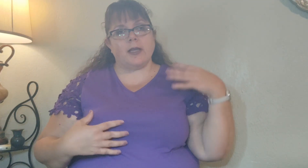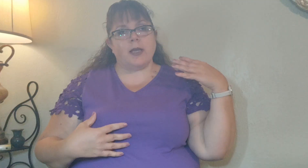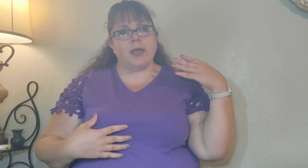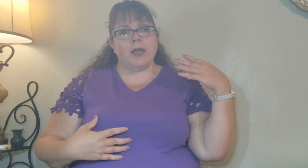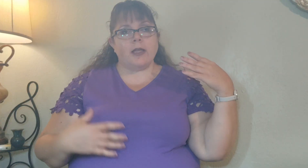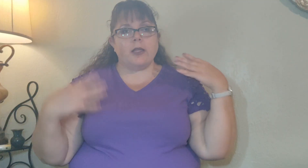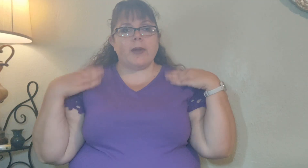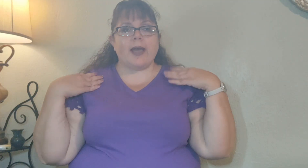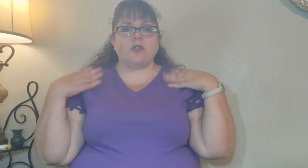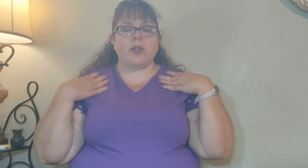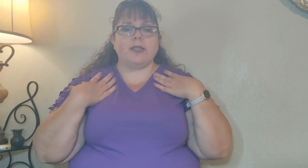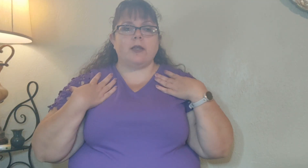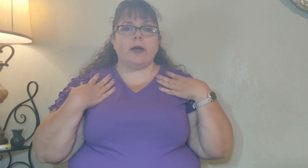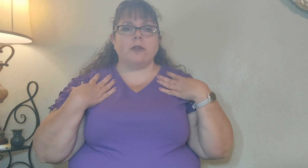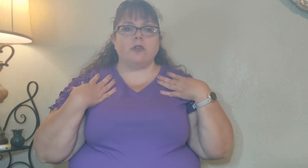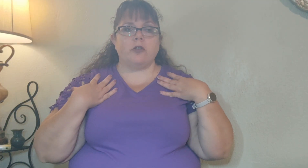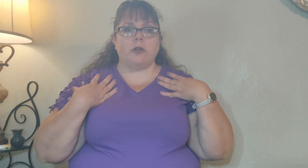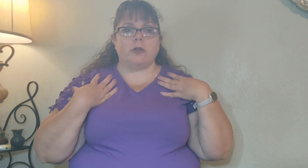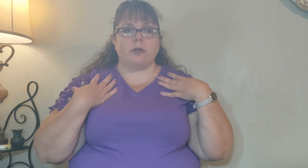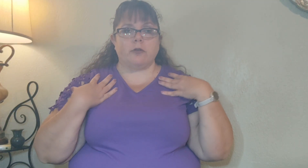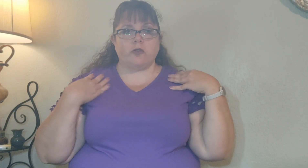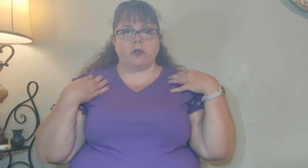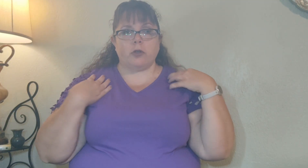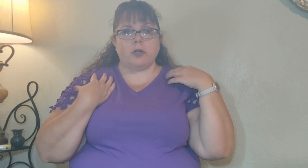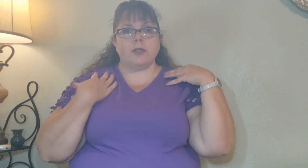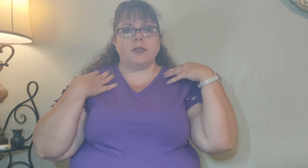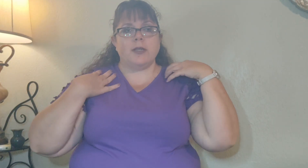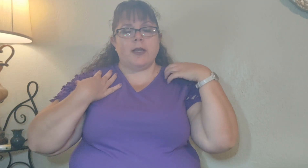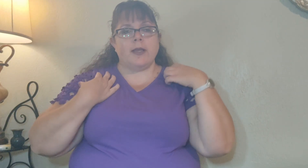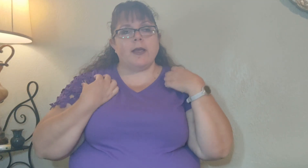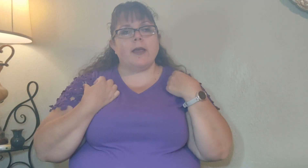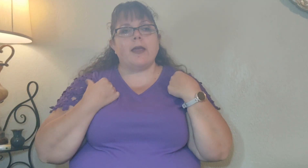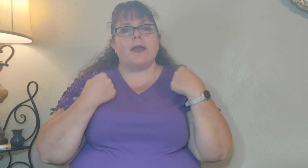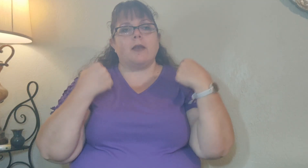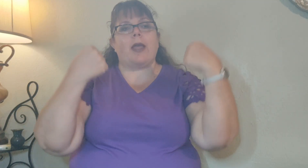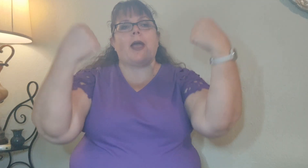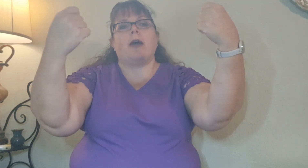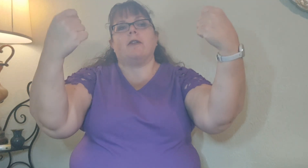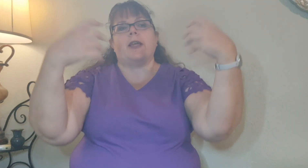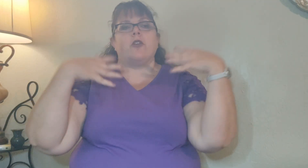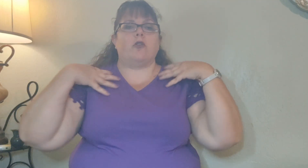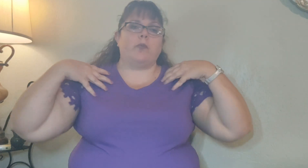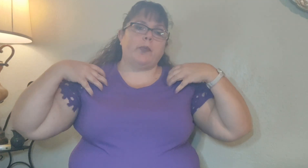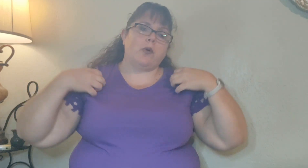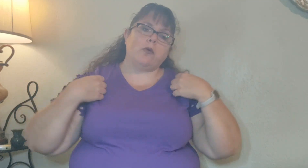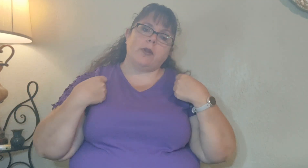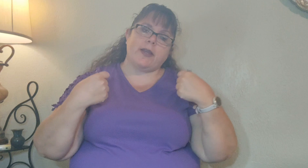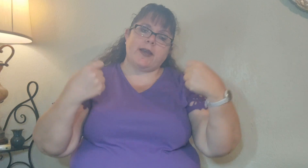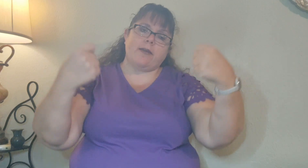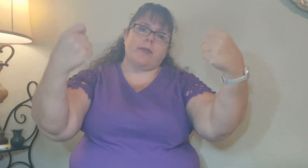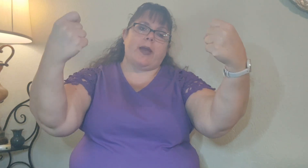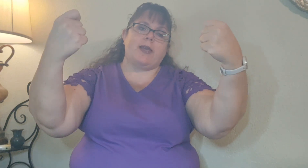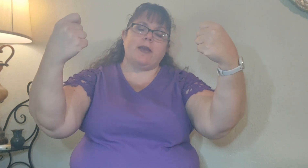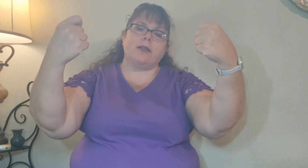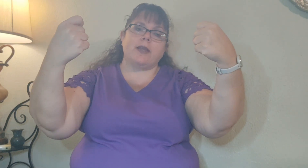healing, you would actually touch your shoulders and out, like you're pulling it, my